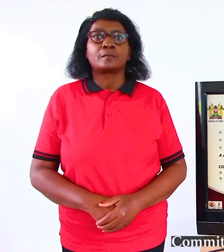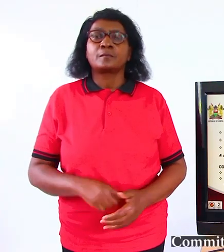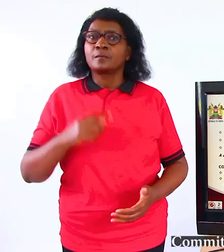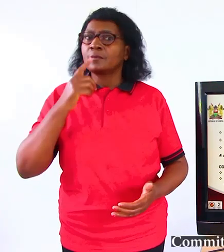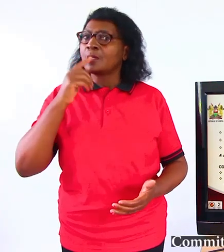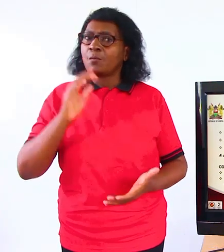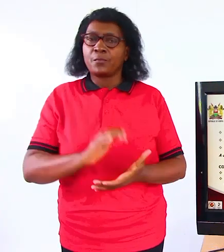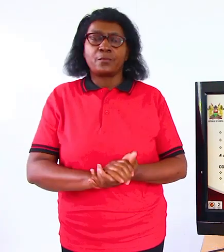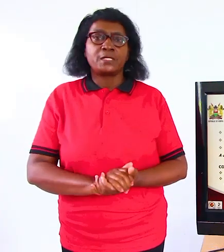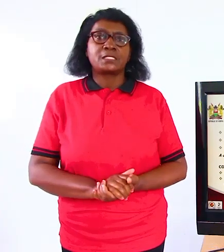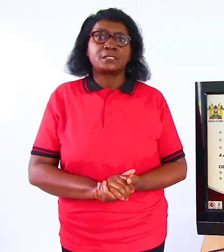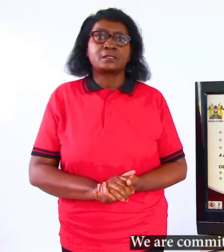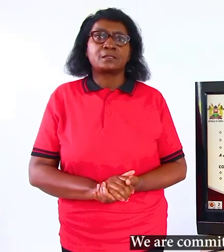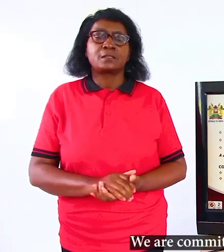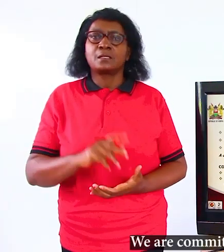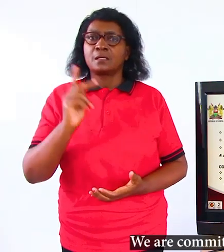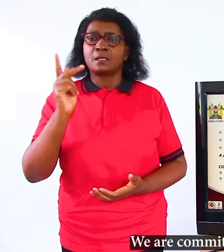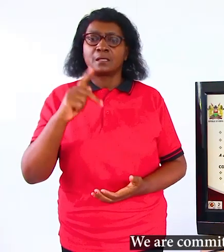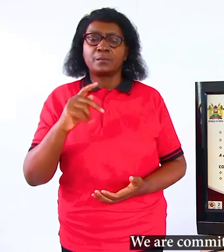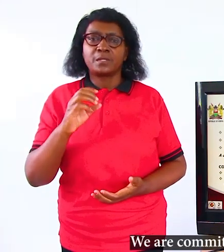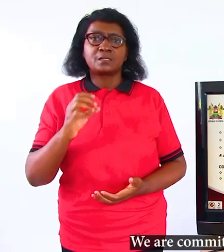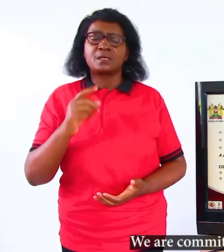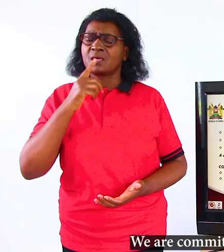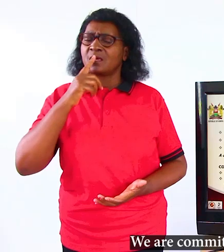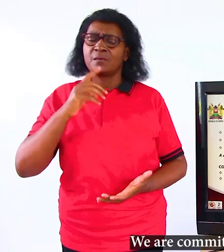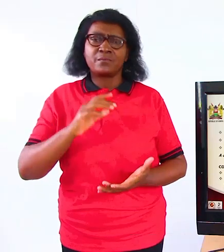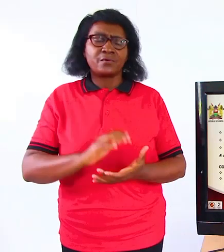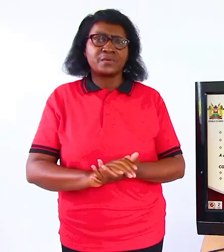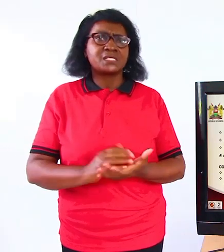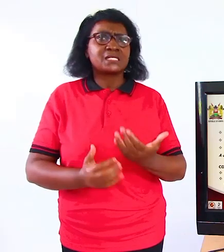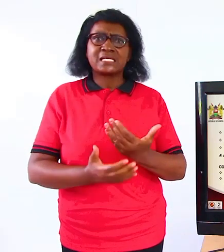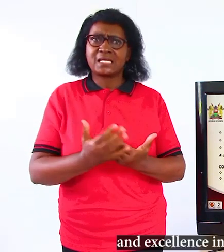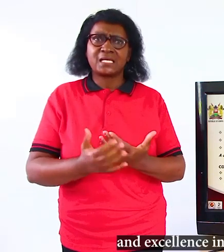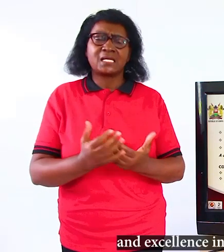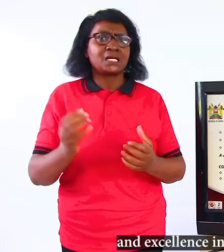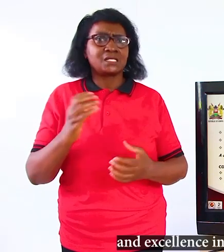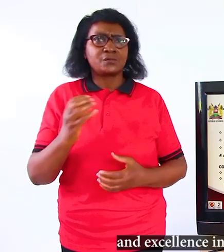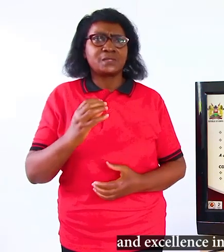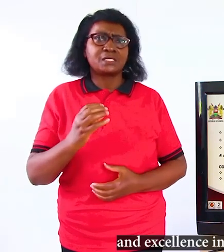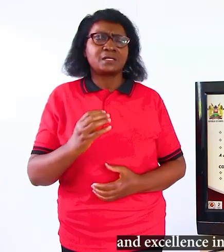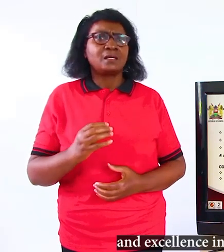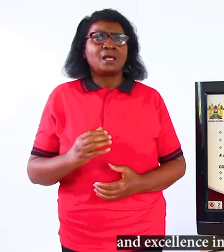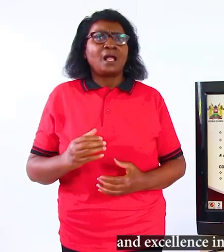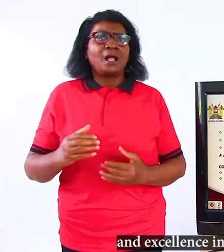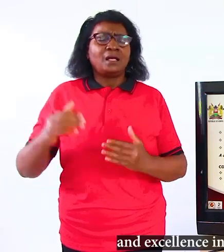Commitment. We are committed to courtesy and excellence in service delivery.